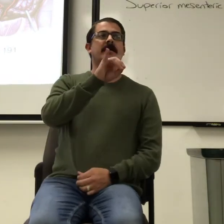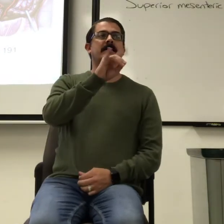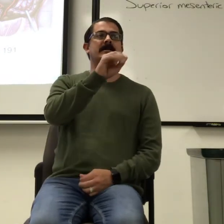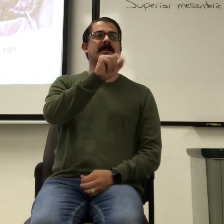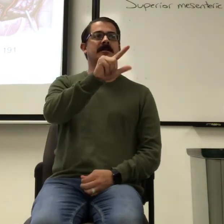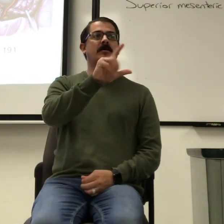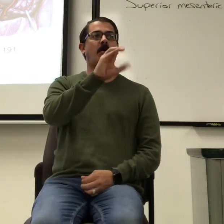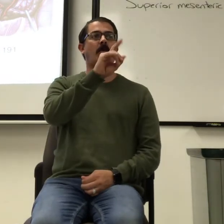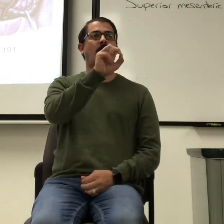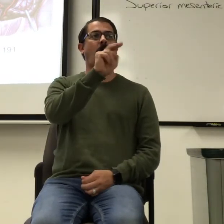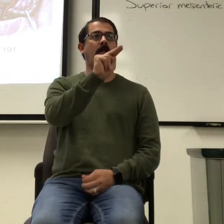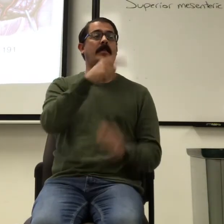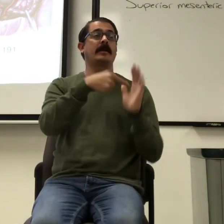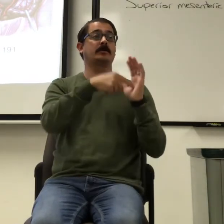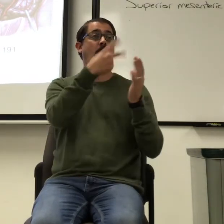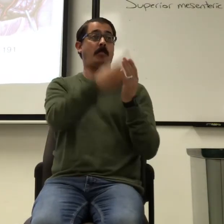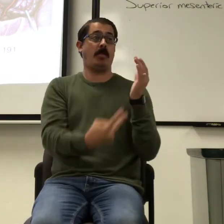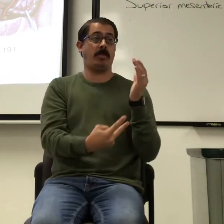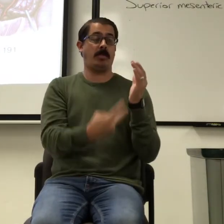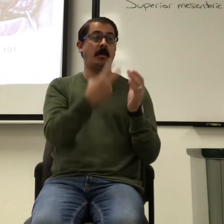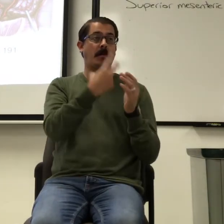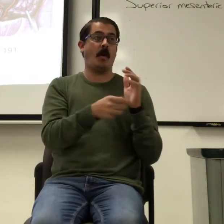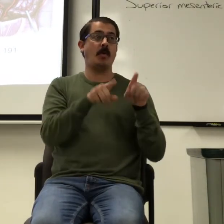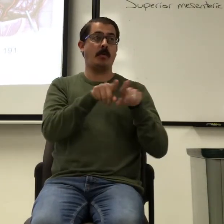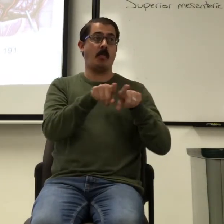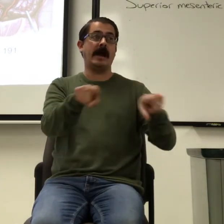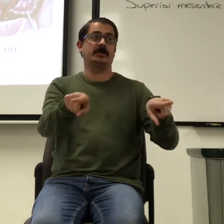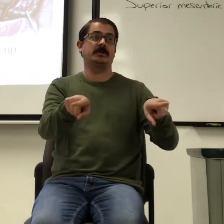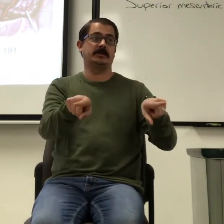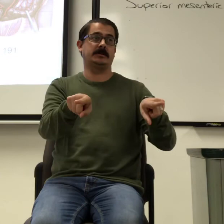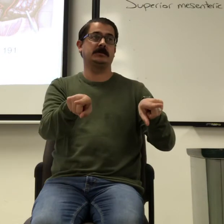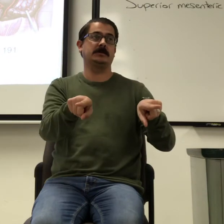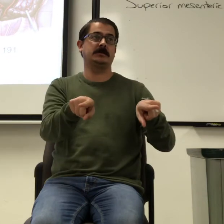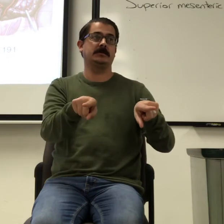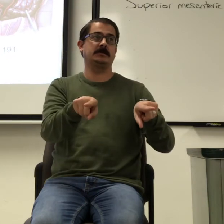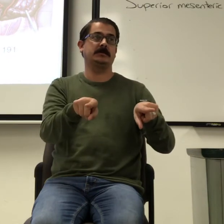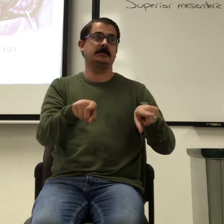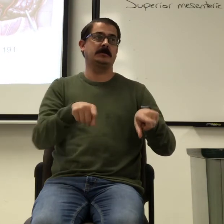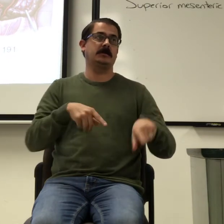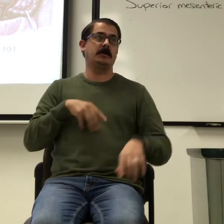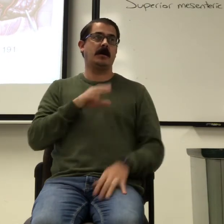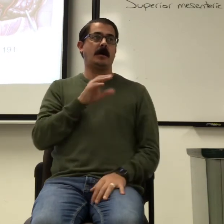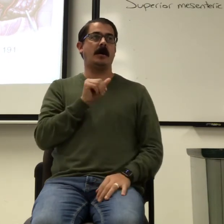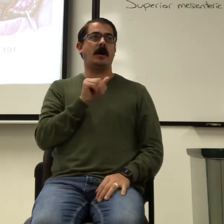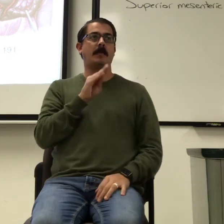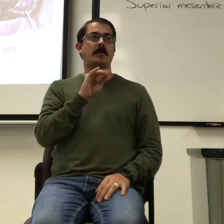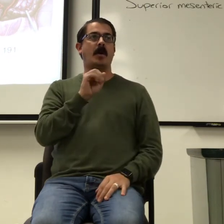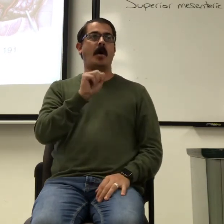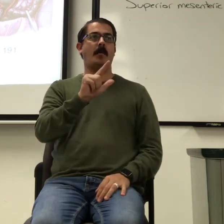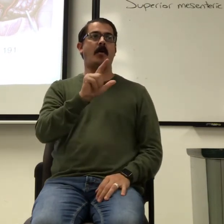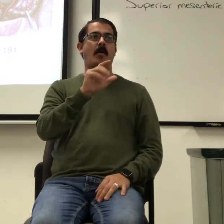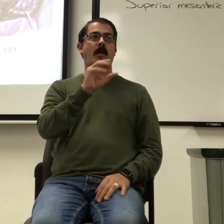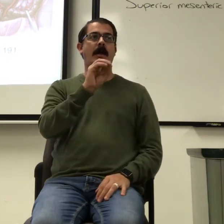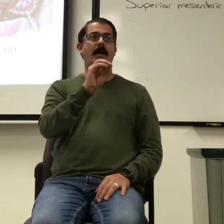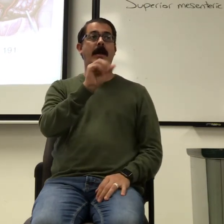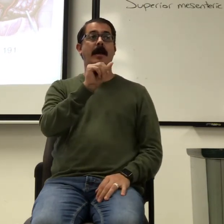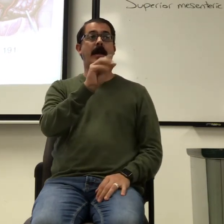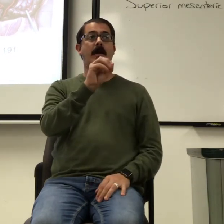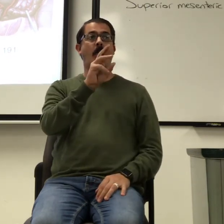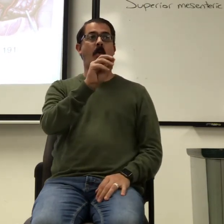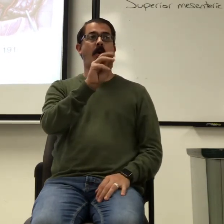show you both. They're both branches of the abdominal aorta. Notice